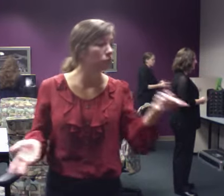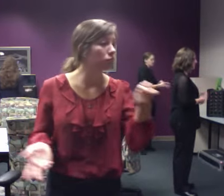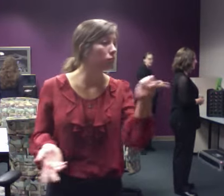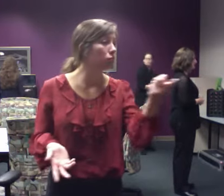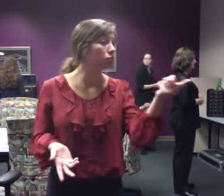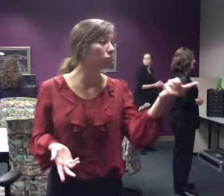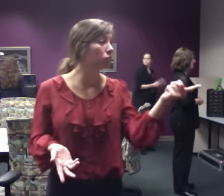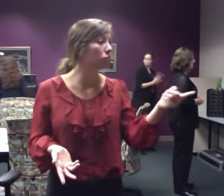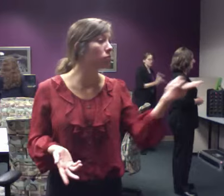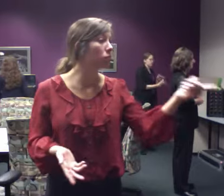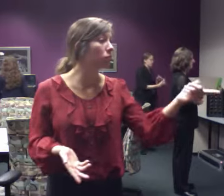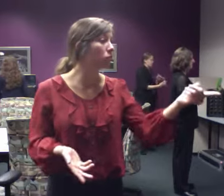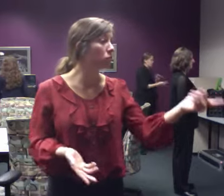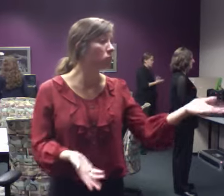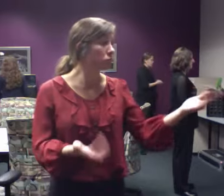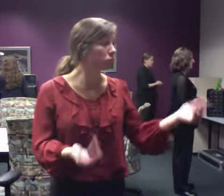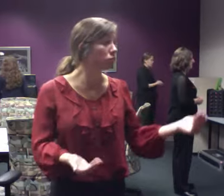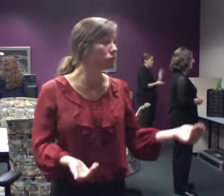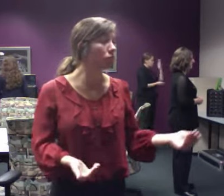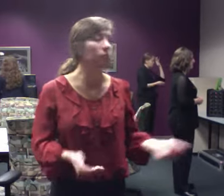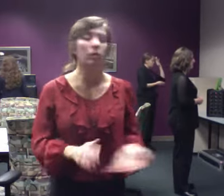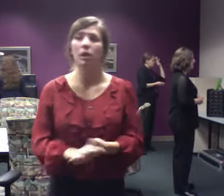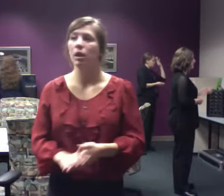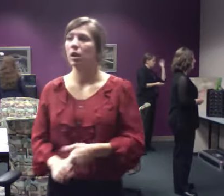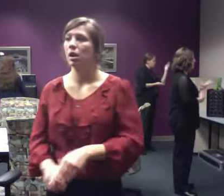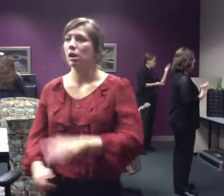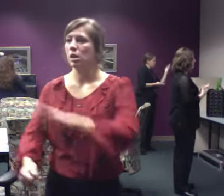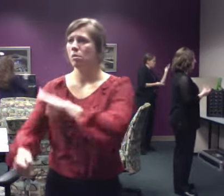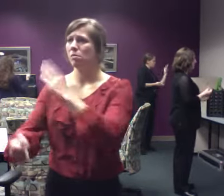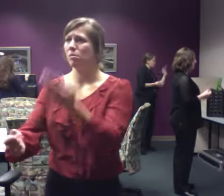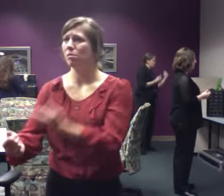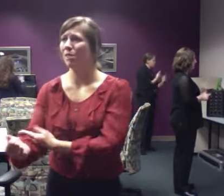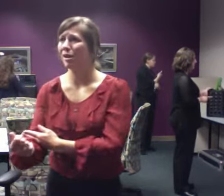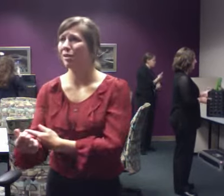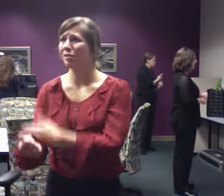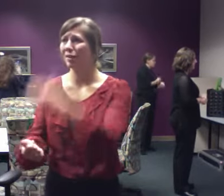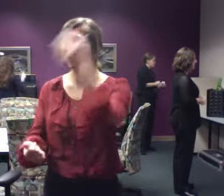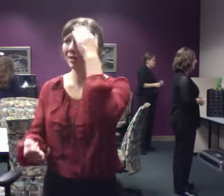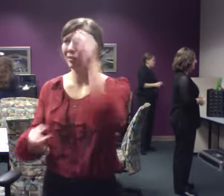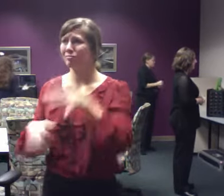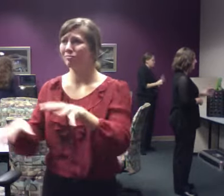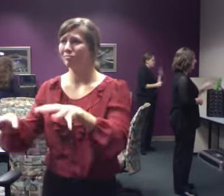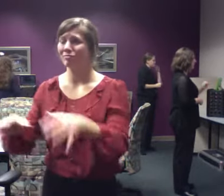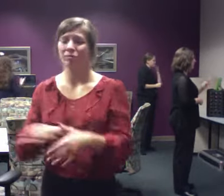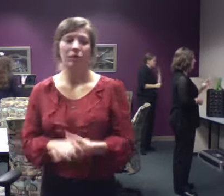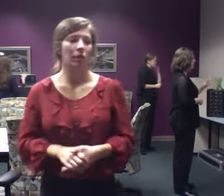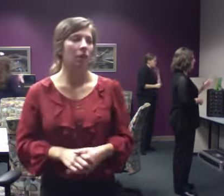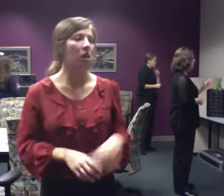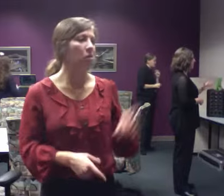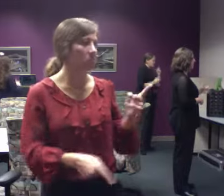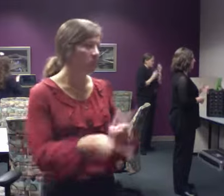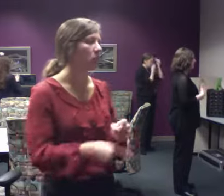Go ahead. Both of you are fairly correct. Powerful. They knew what they were doing. What was their biggest fear in 1945? They didn't want the world to know that their troops were wiped